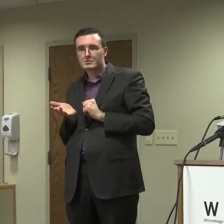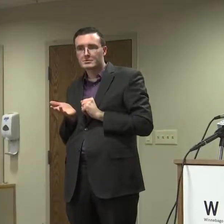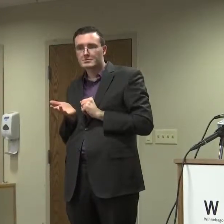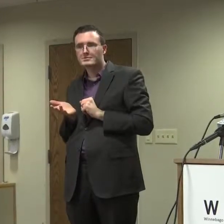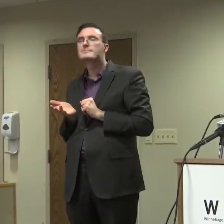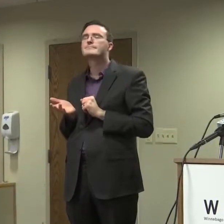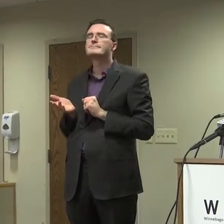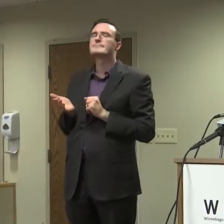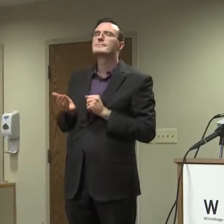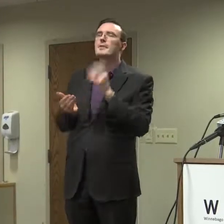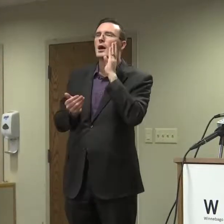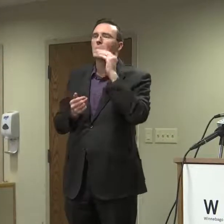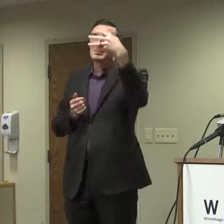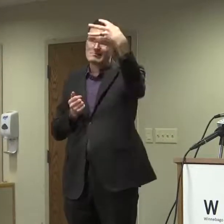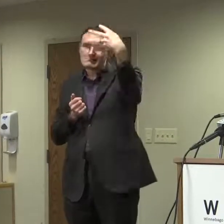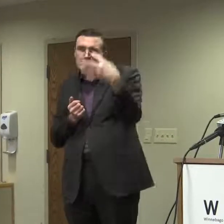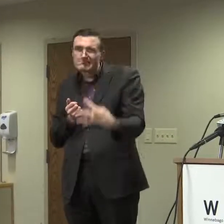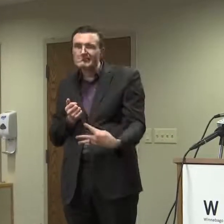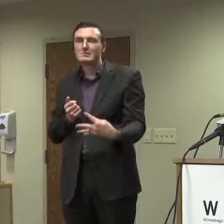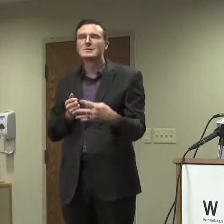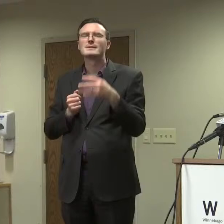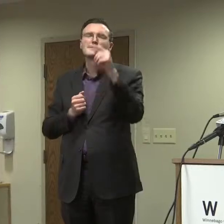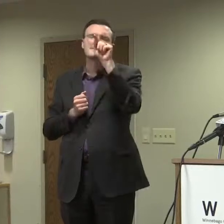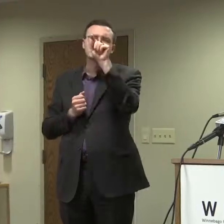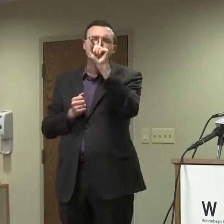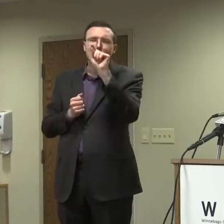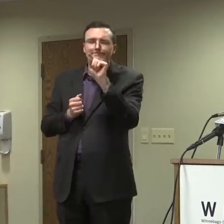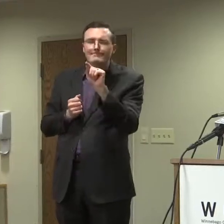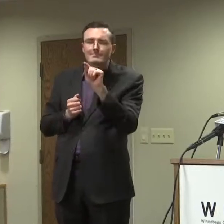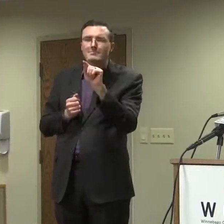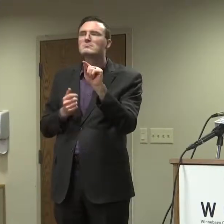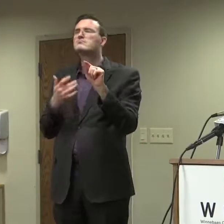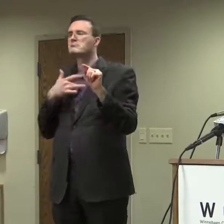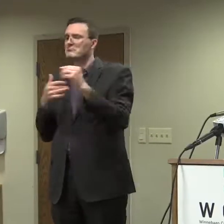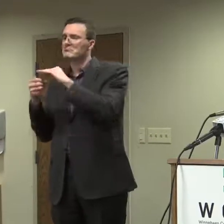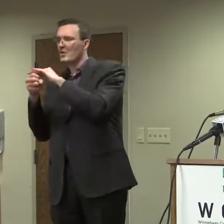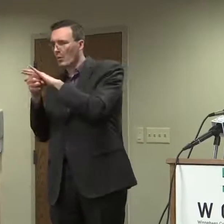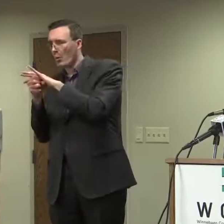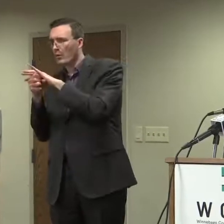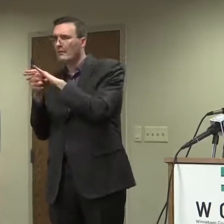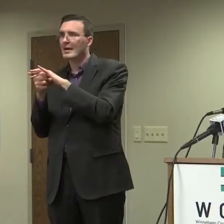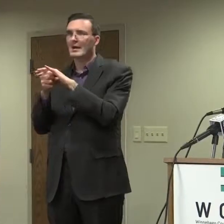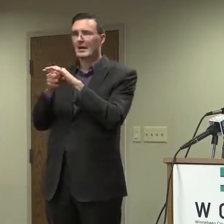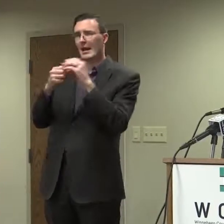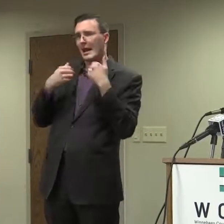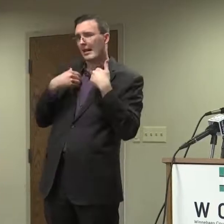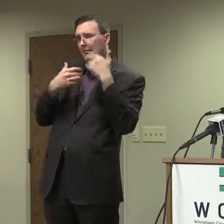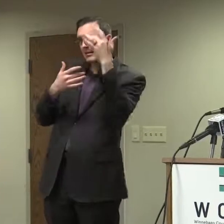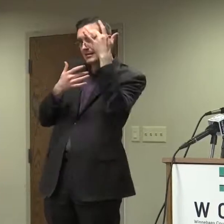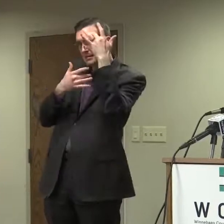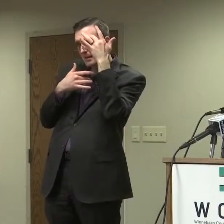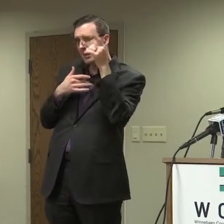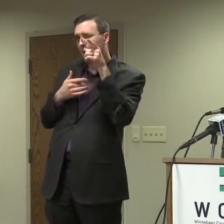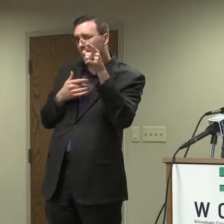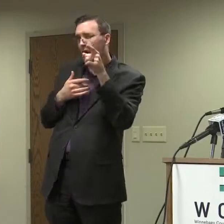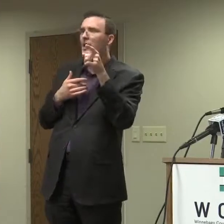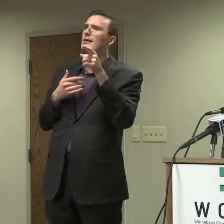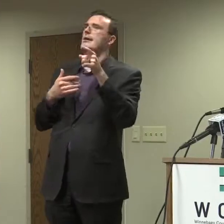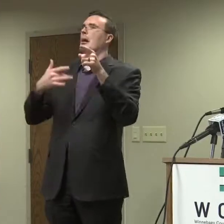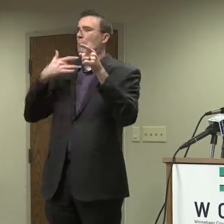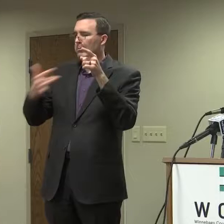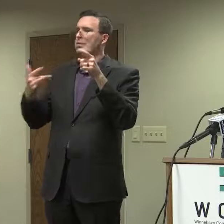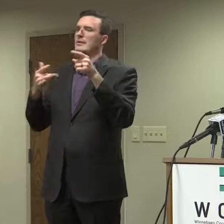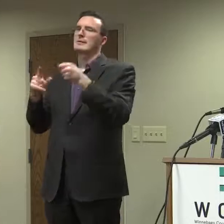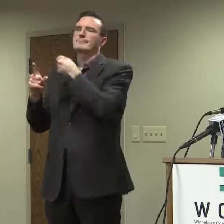diagnoses that are most associated with high mortality and morbidity rates from COVID, in addition to age, are putting those together and pulling through